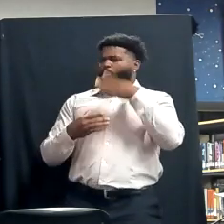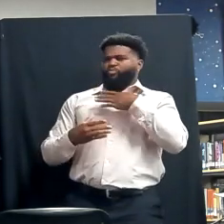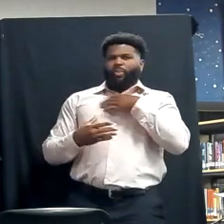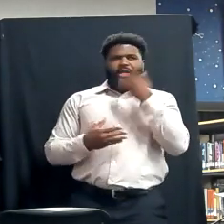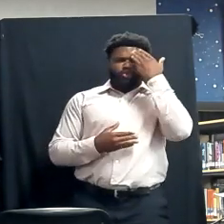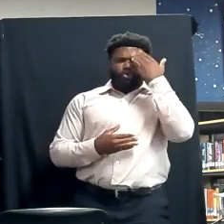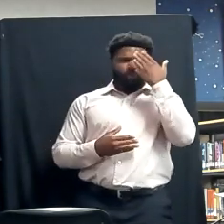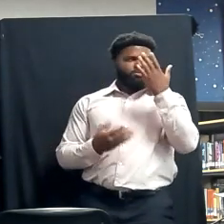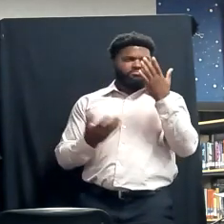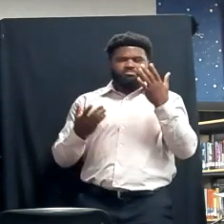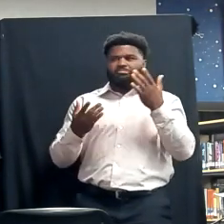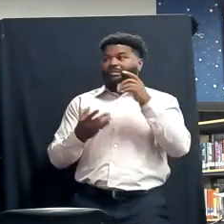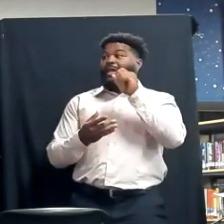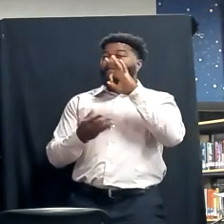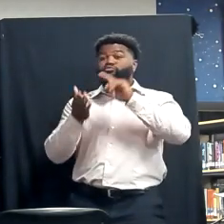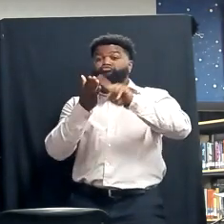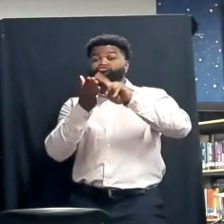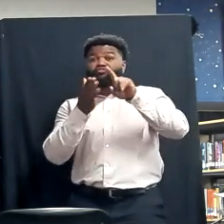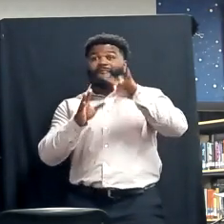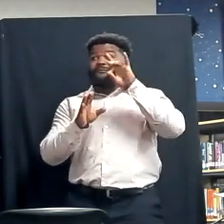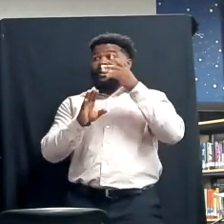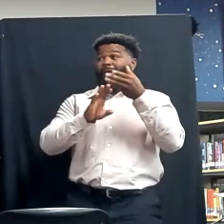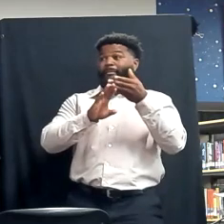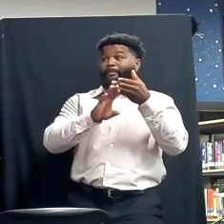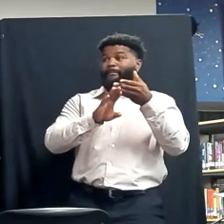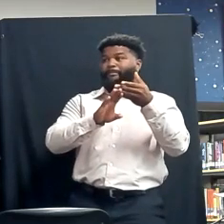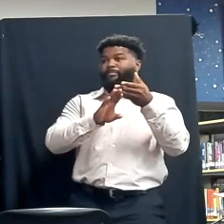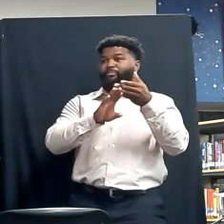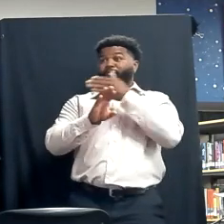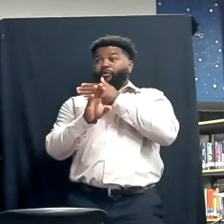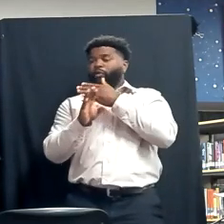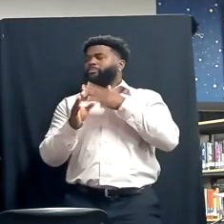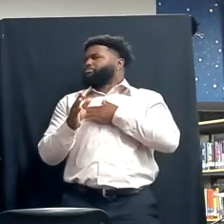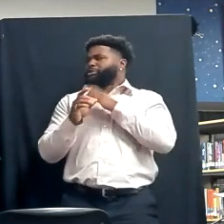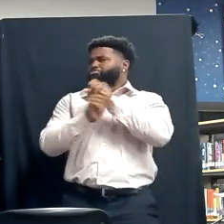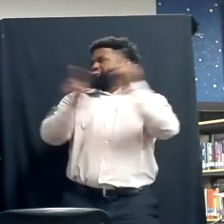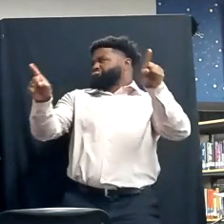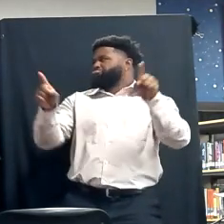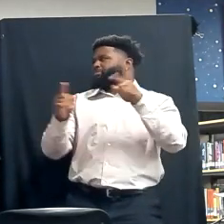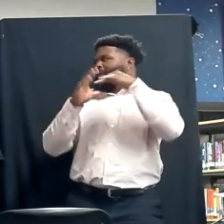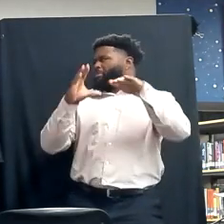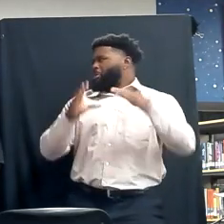and even if you find it before, send out an email.